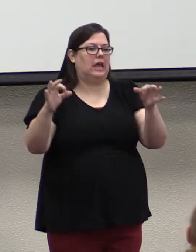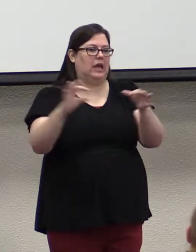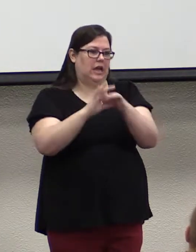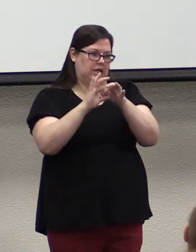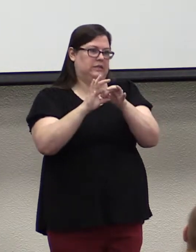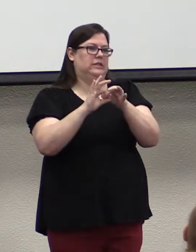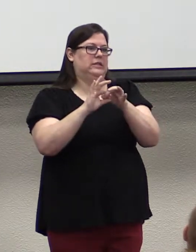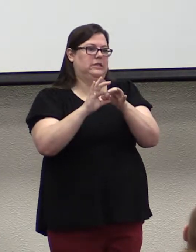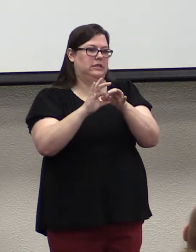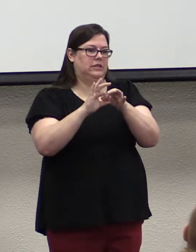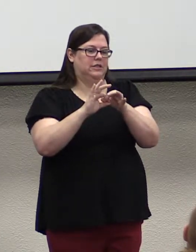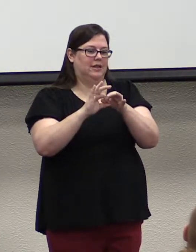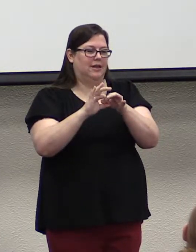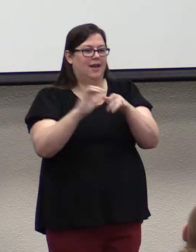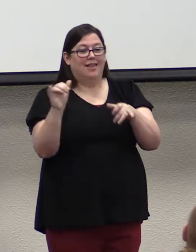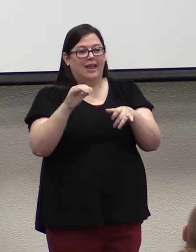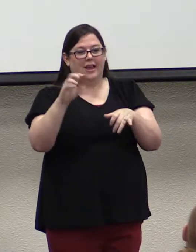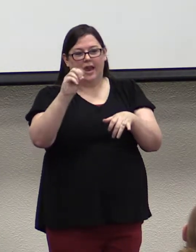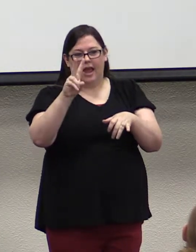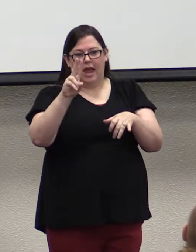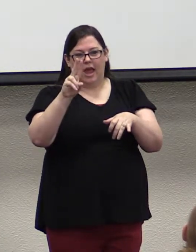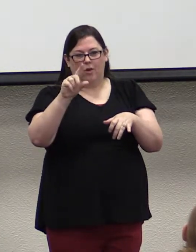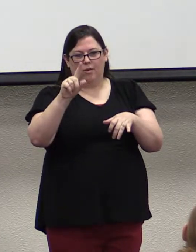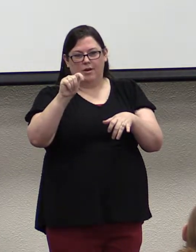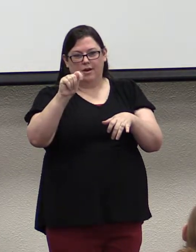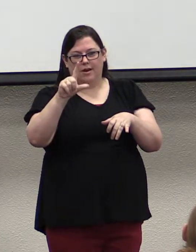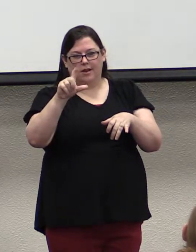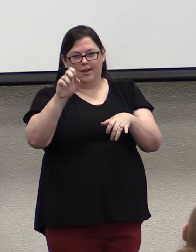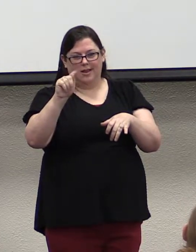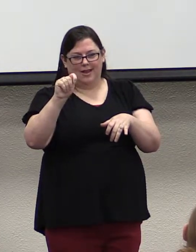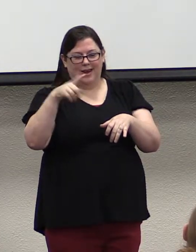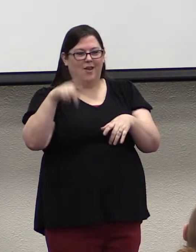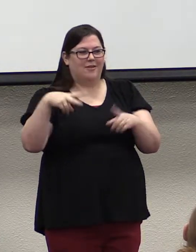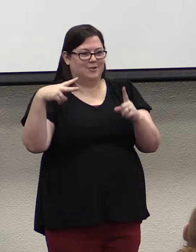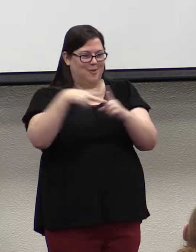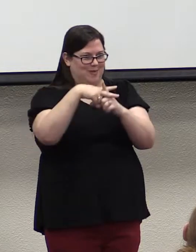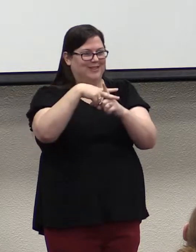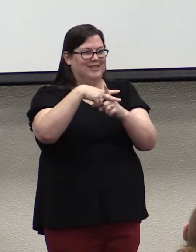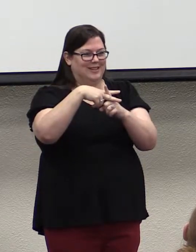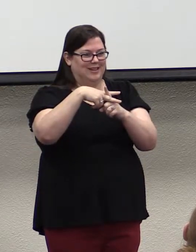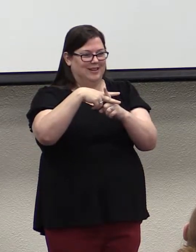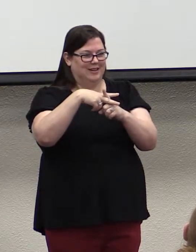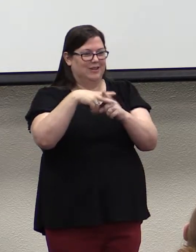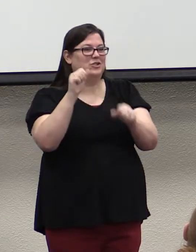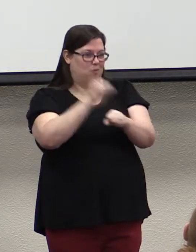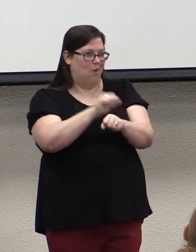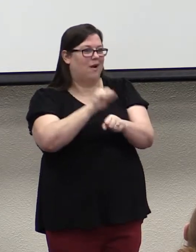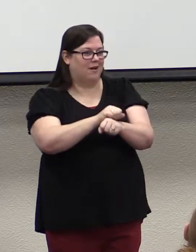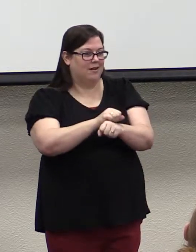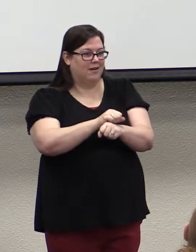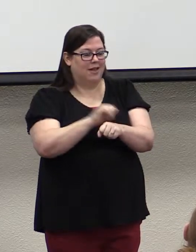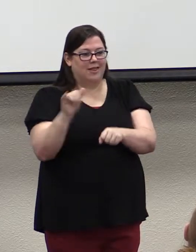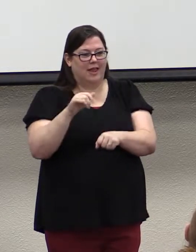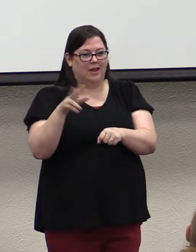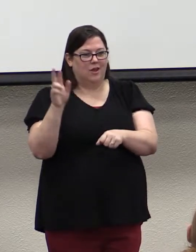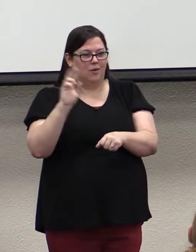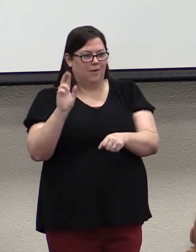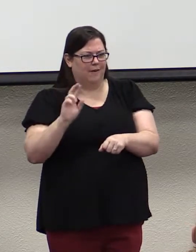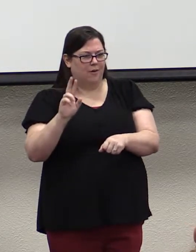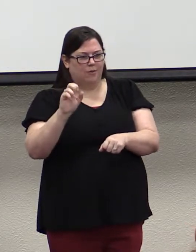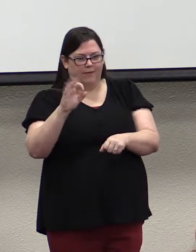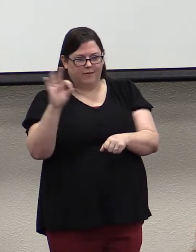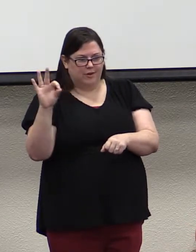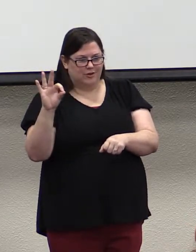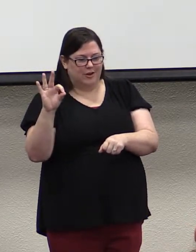I think it's more like an outlet that has to be plugged in order to be functioning. Like a refrigerator. What happens